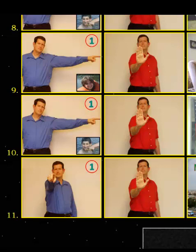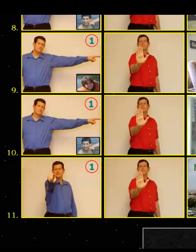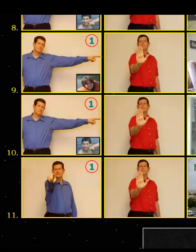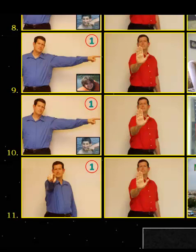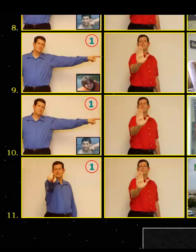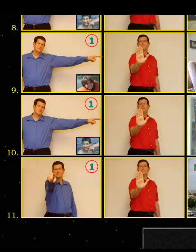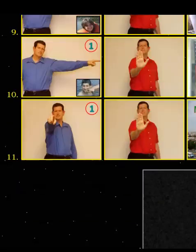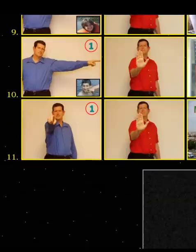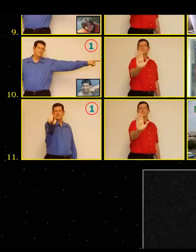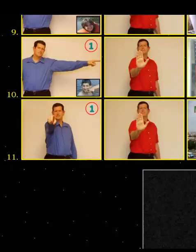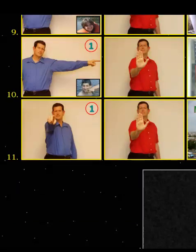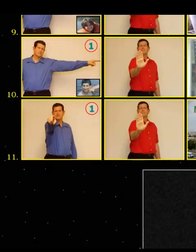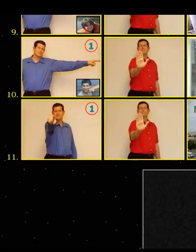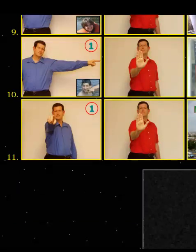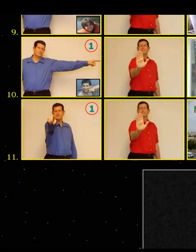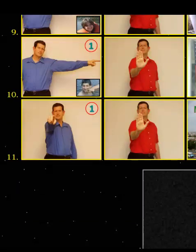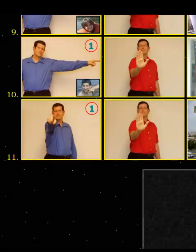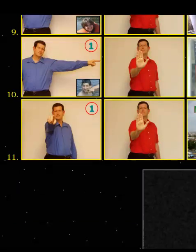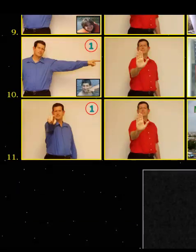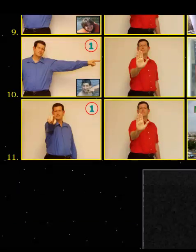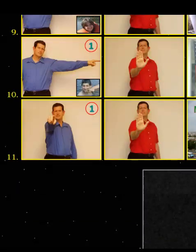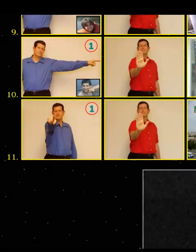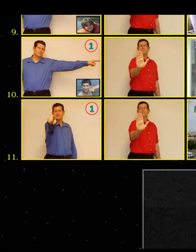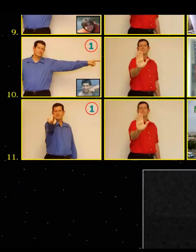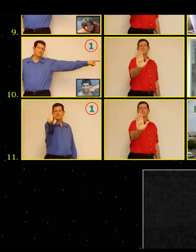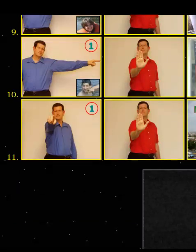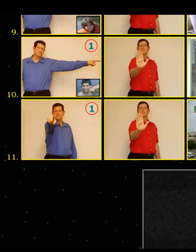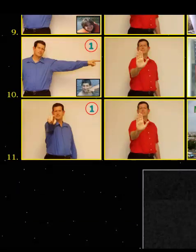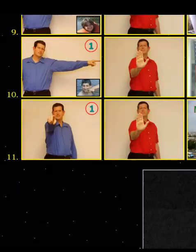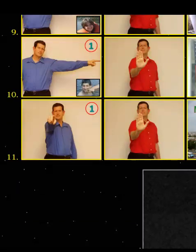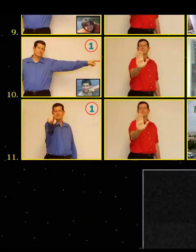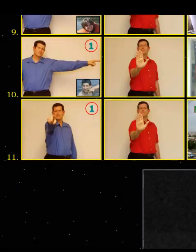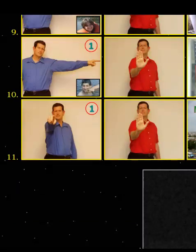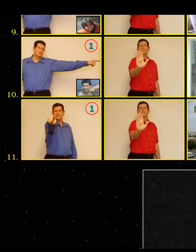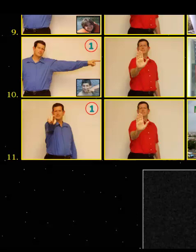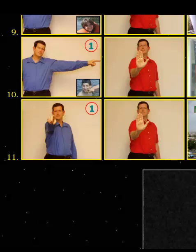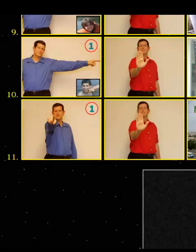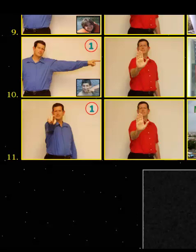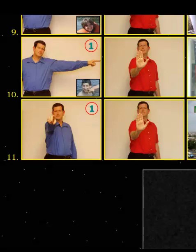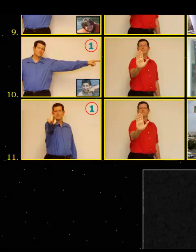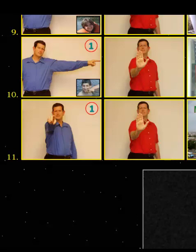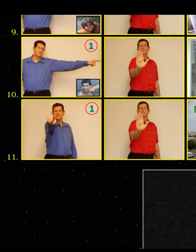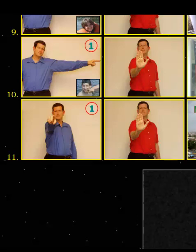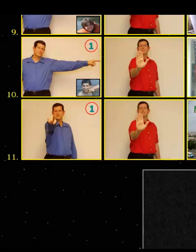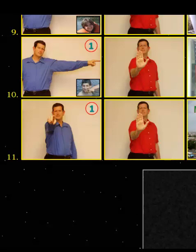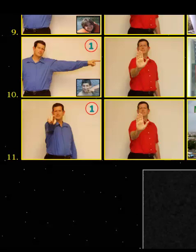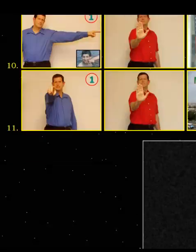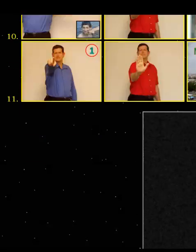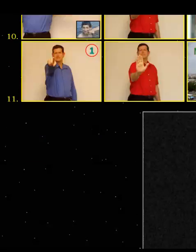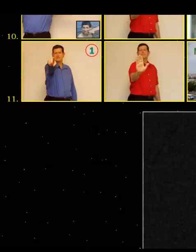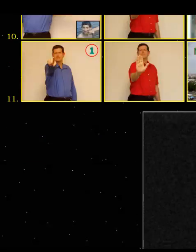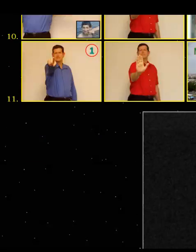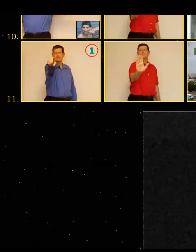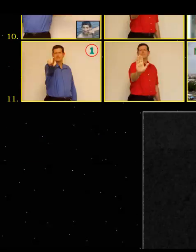office. 10. He stays in the United States. 11.